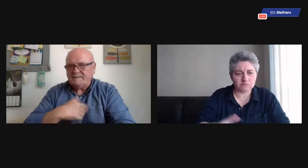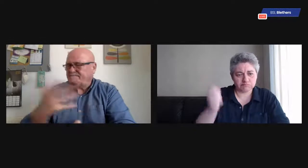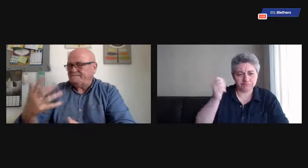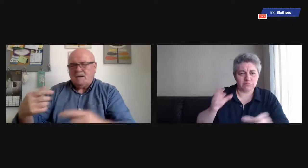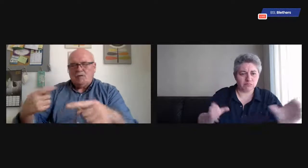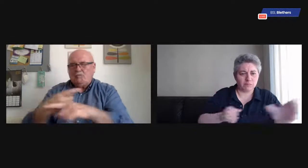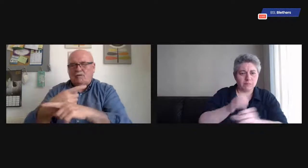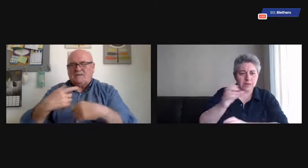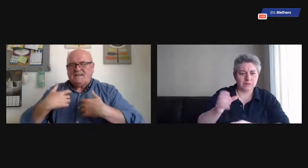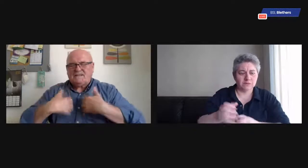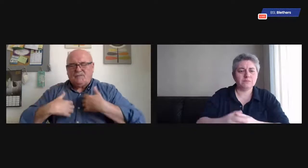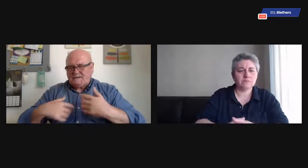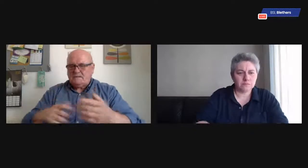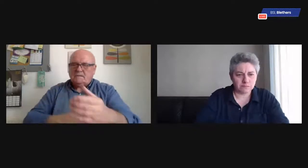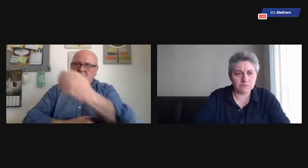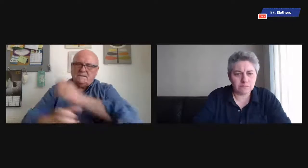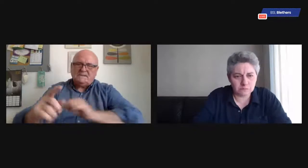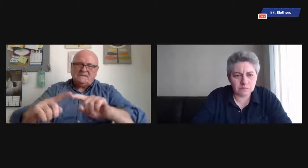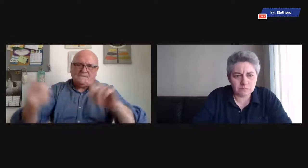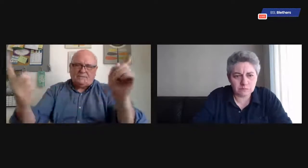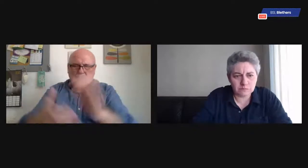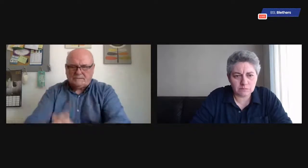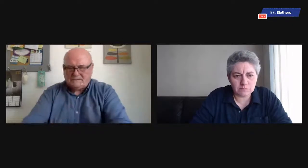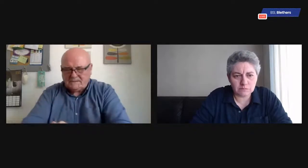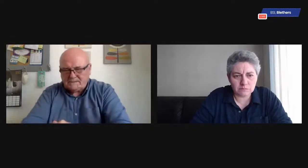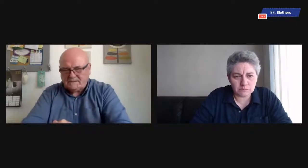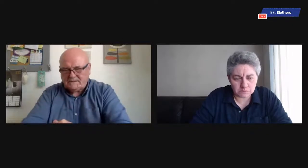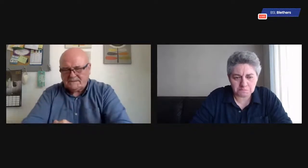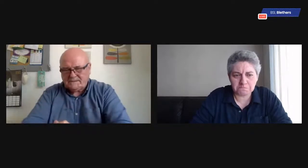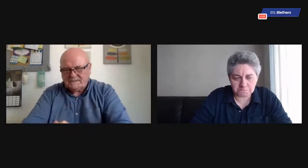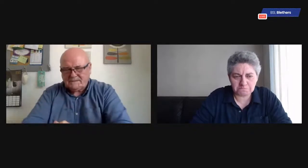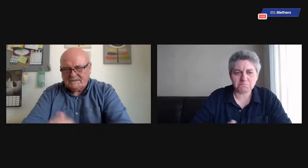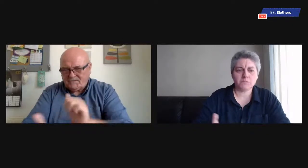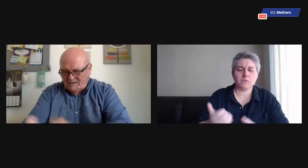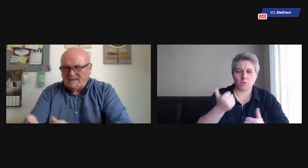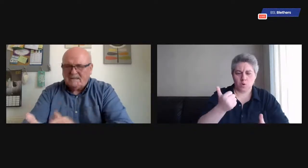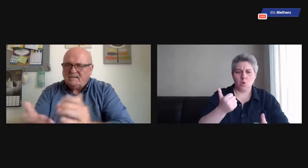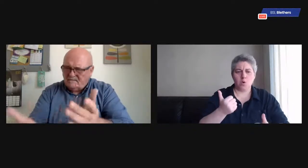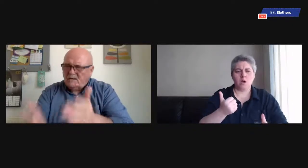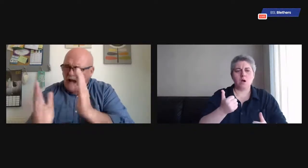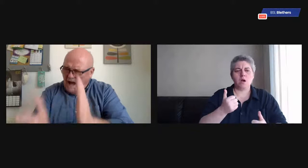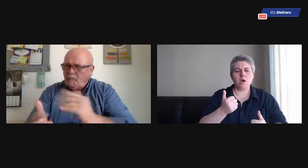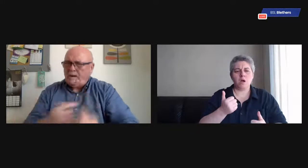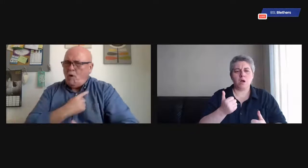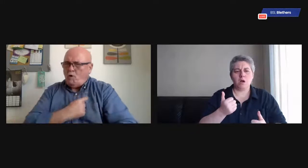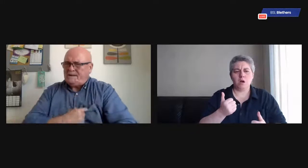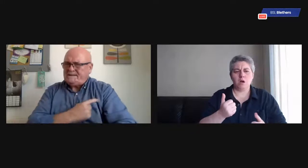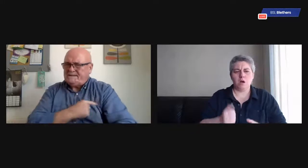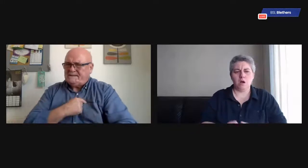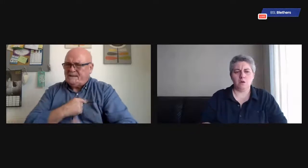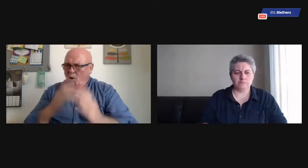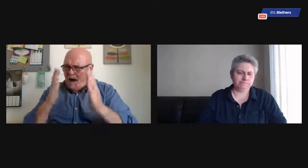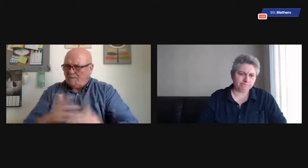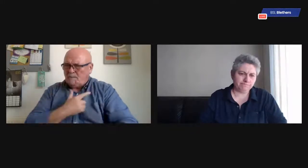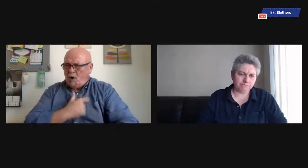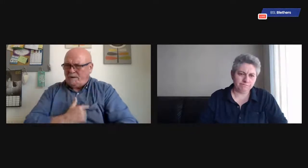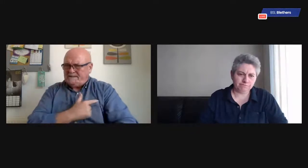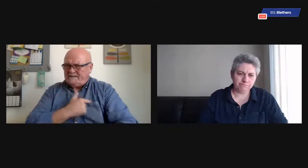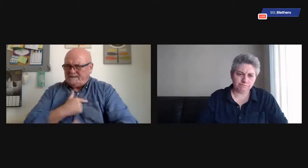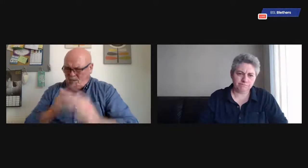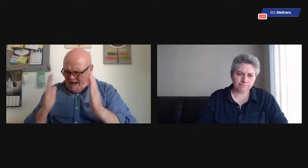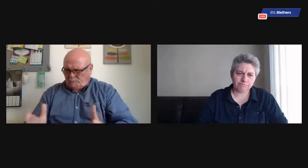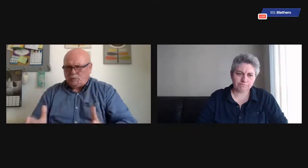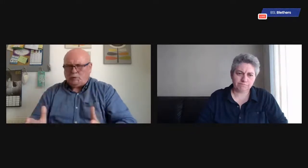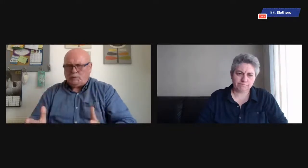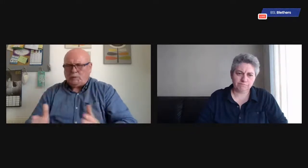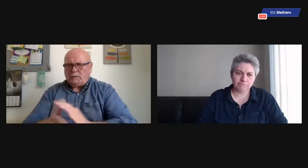interest and people know you? It can happen. It can happen often. You just change who it is. It has to. You have to be